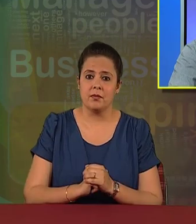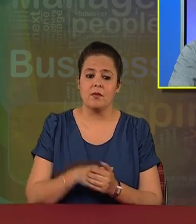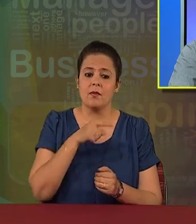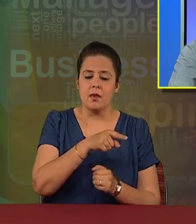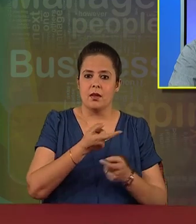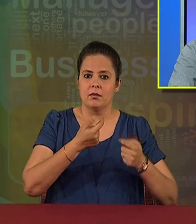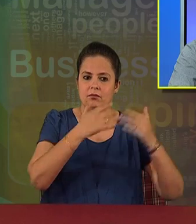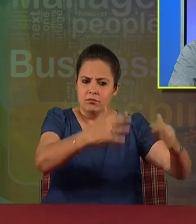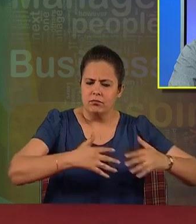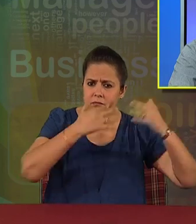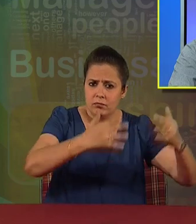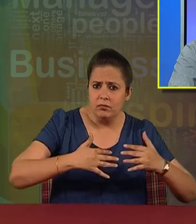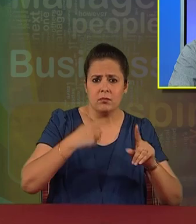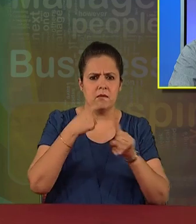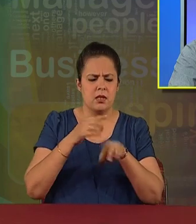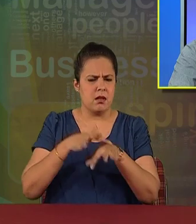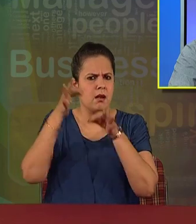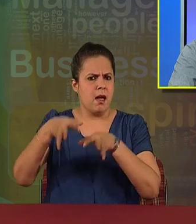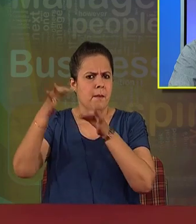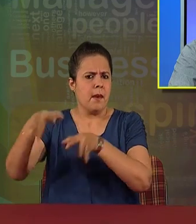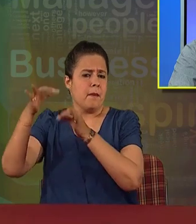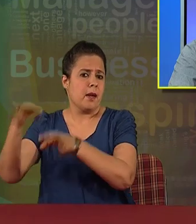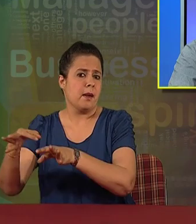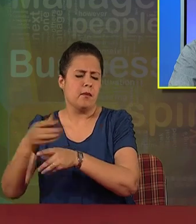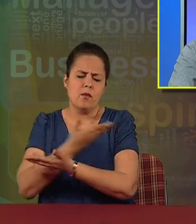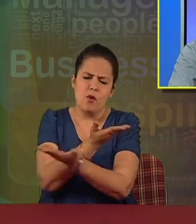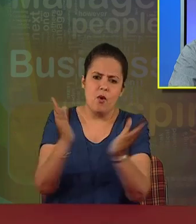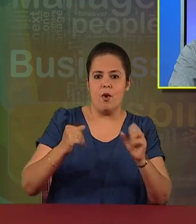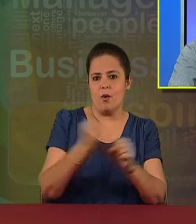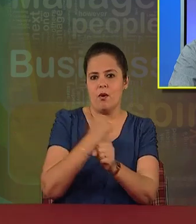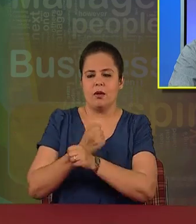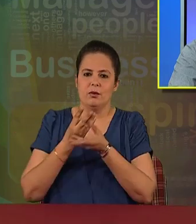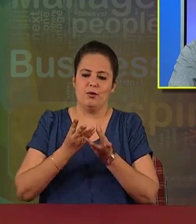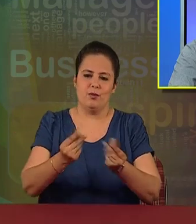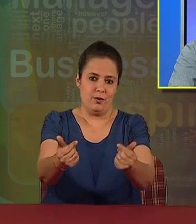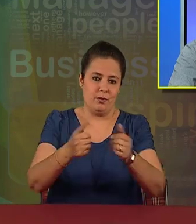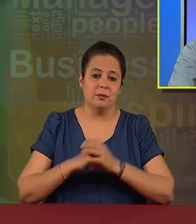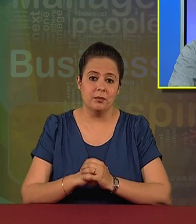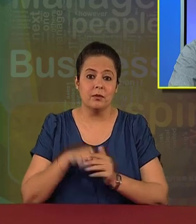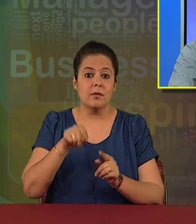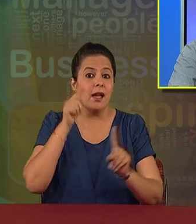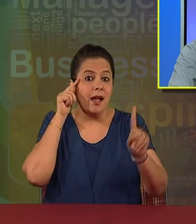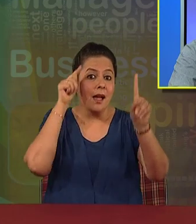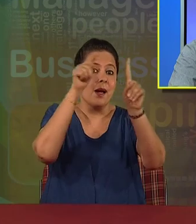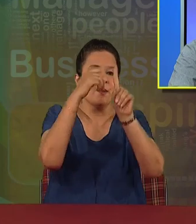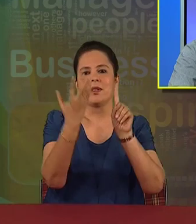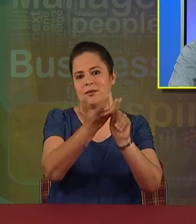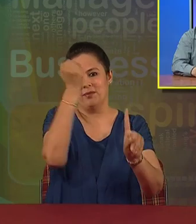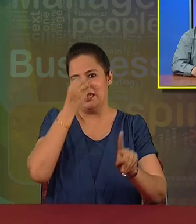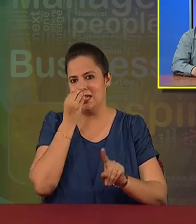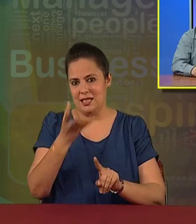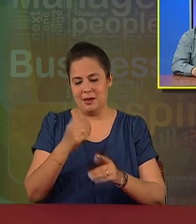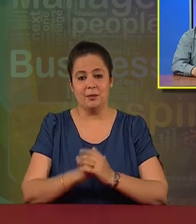will bring efficiency and effectiveness to their all the operations, which will help them in the meeting of their common